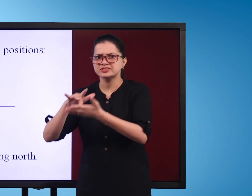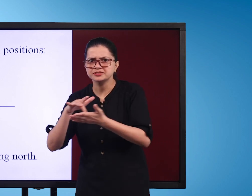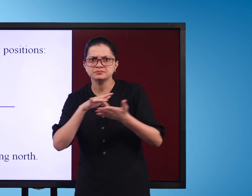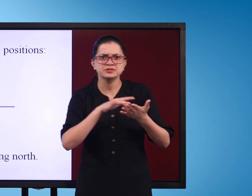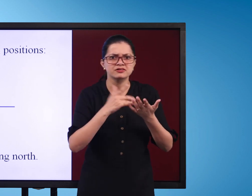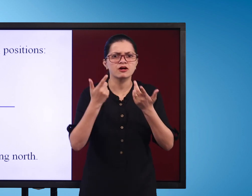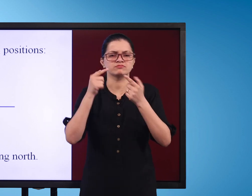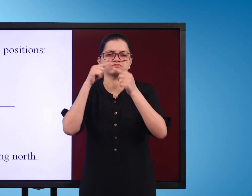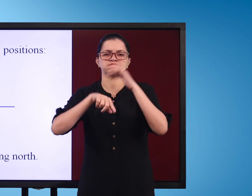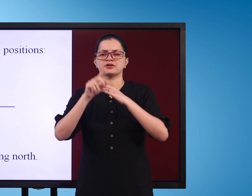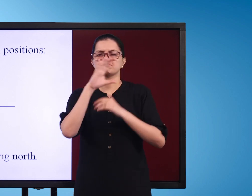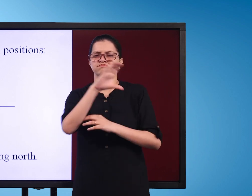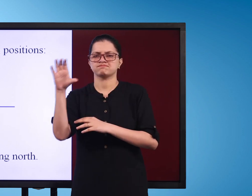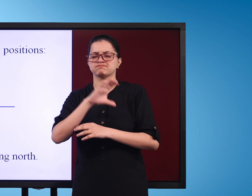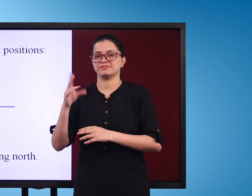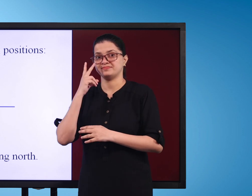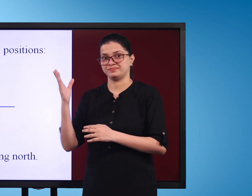Study the following positions.